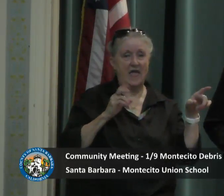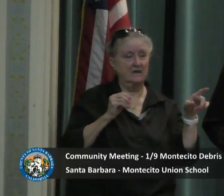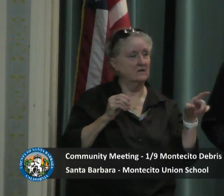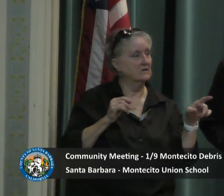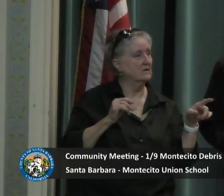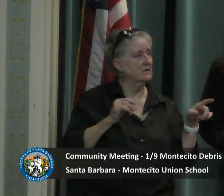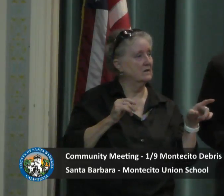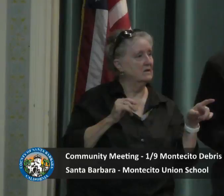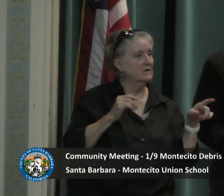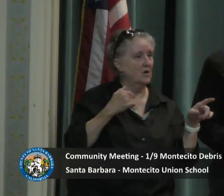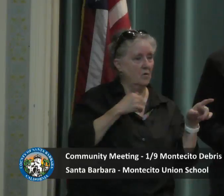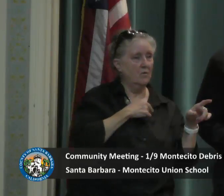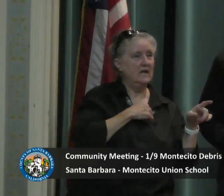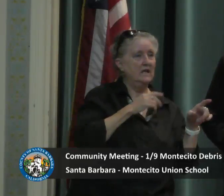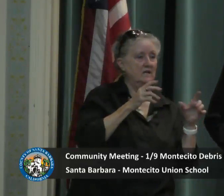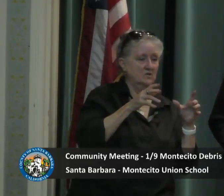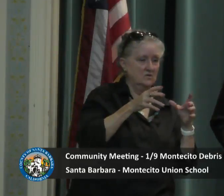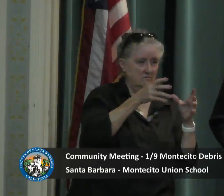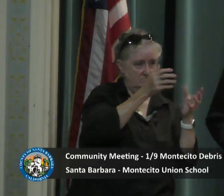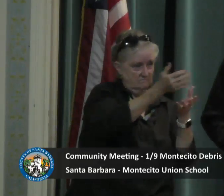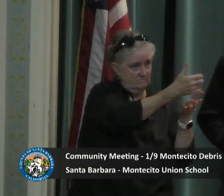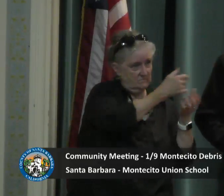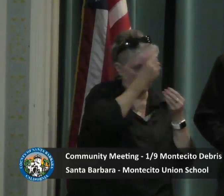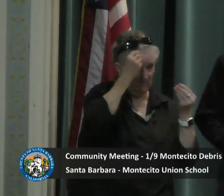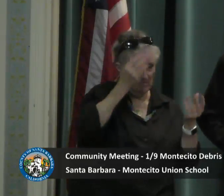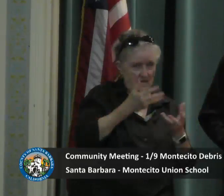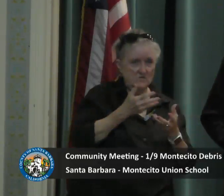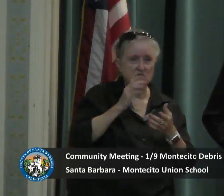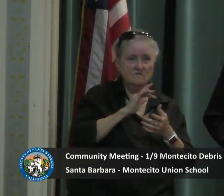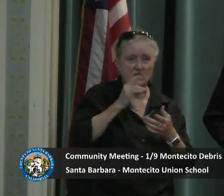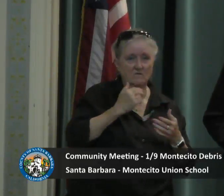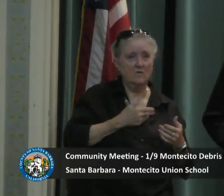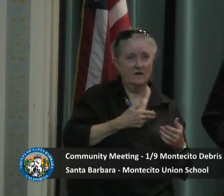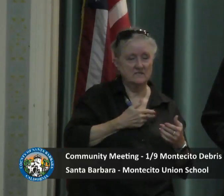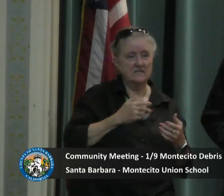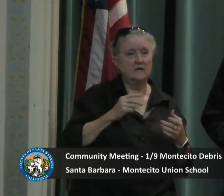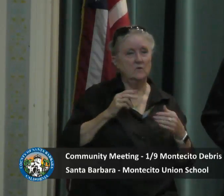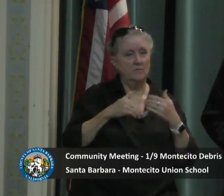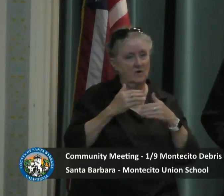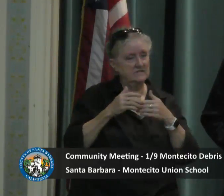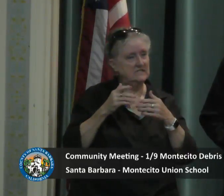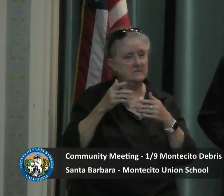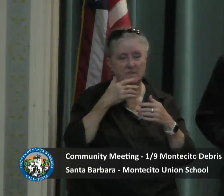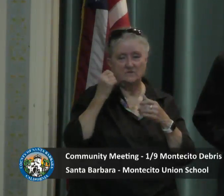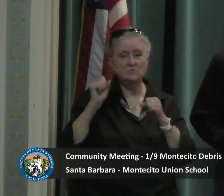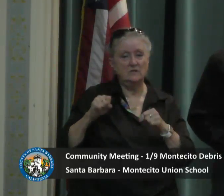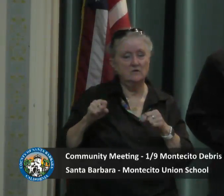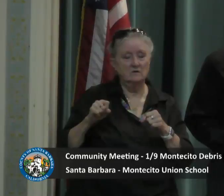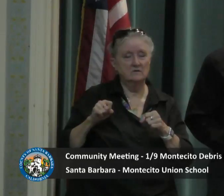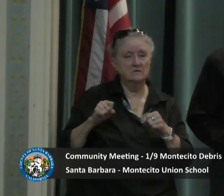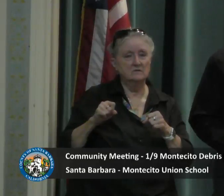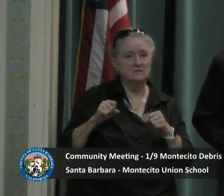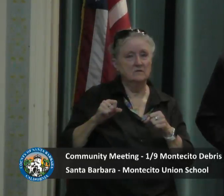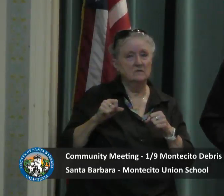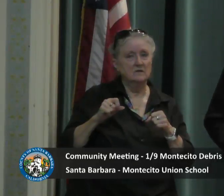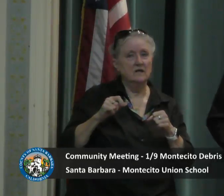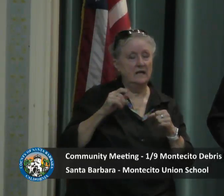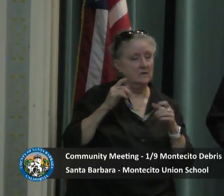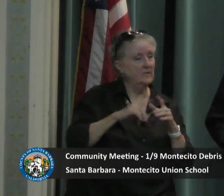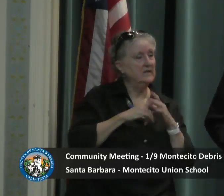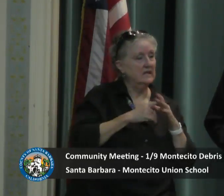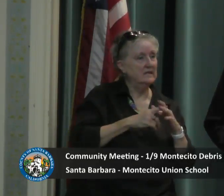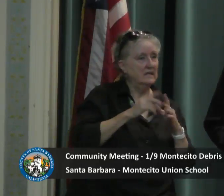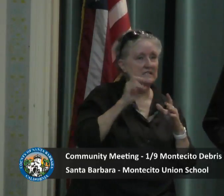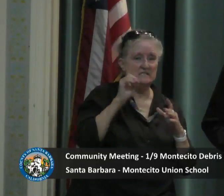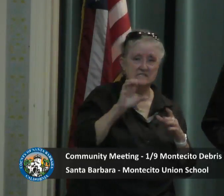And we took the information that we had available to us and we processed it as best we could. And beginning